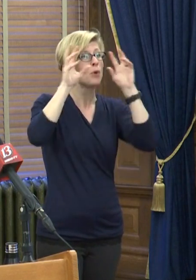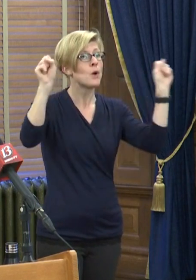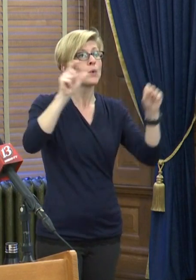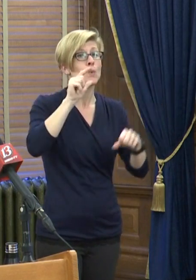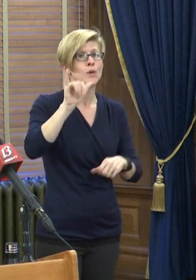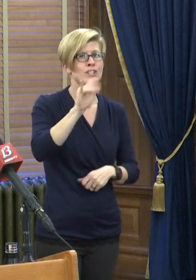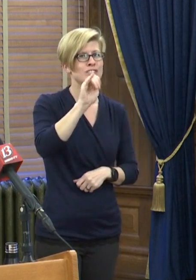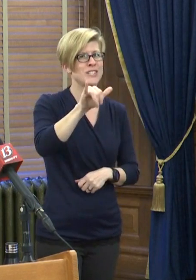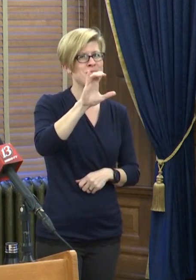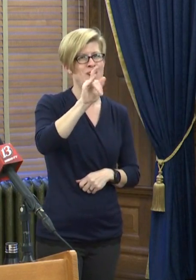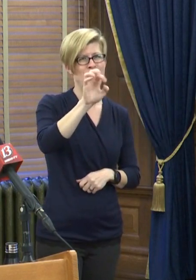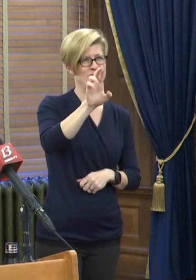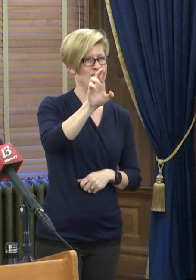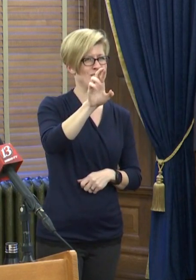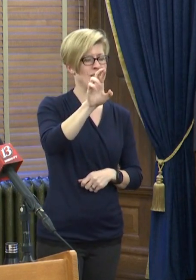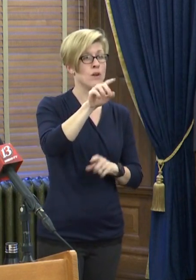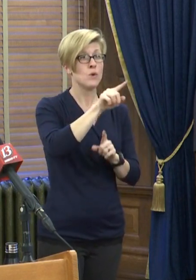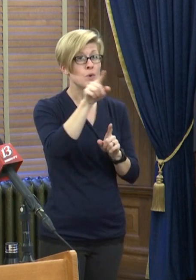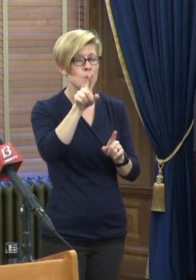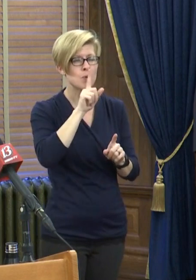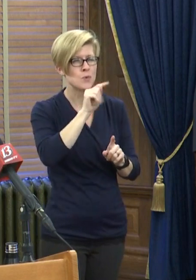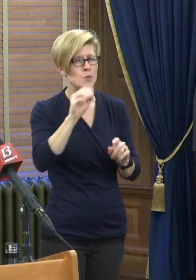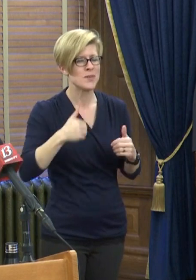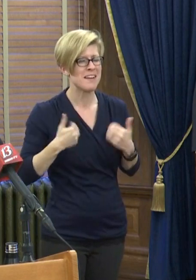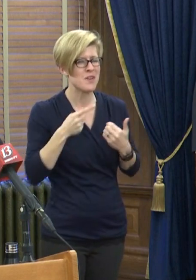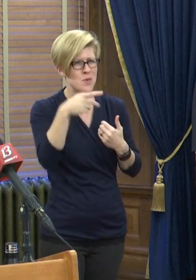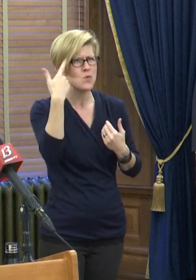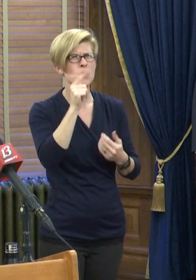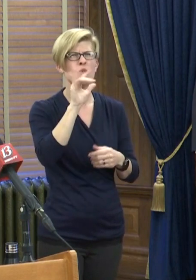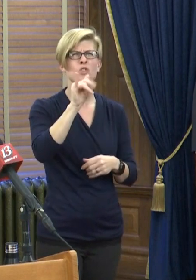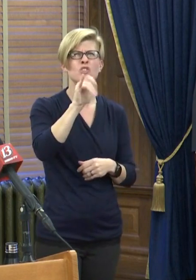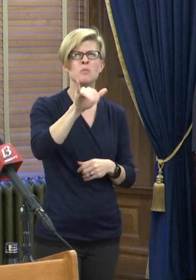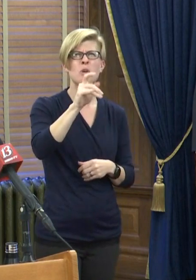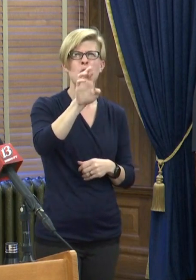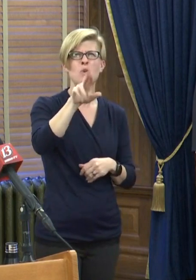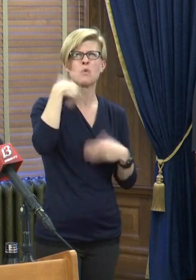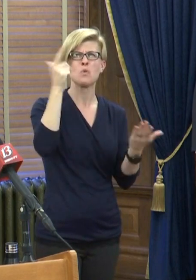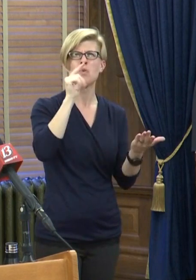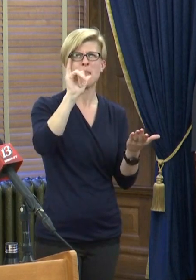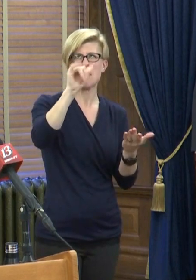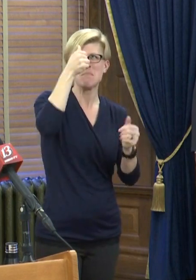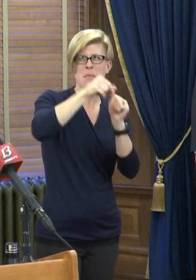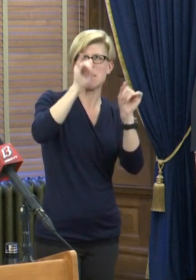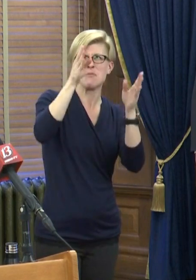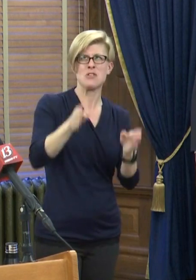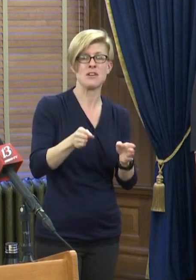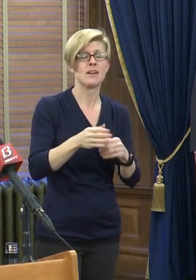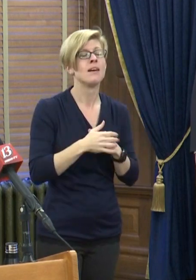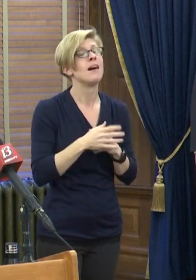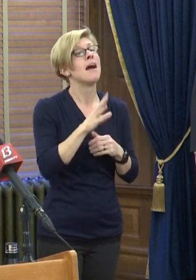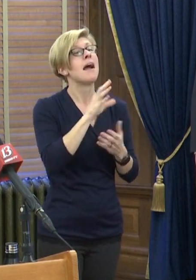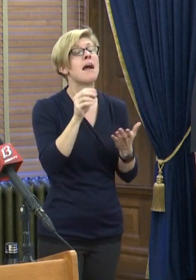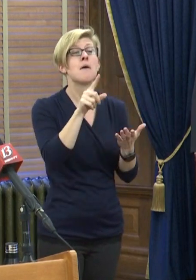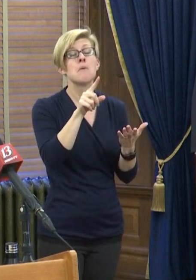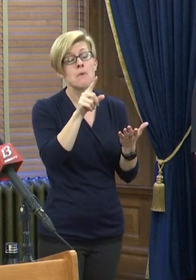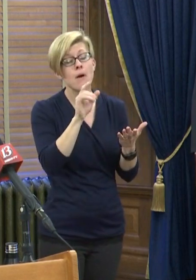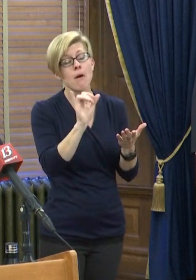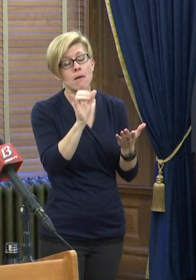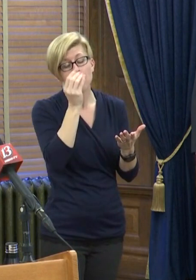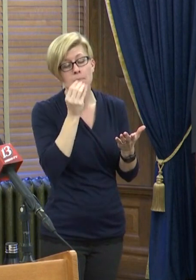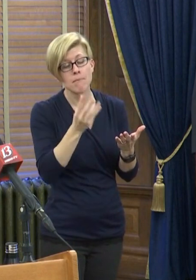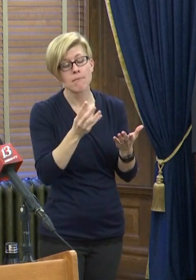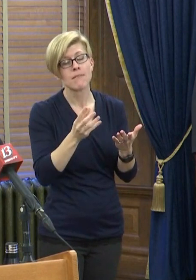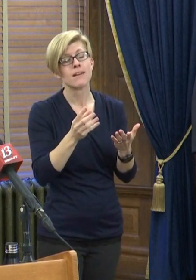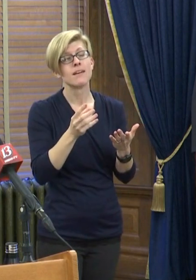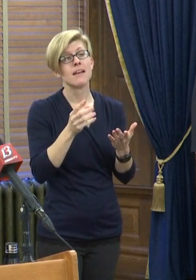I know lots of you are too young to even remember Jimmy Carter. And for those of you who are a little older, it's also the